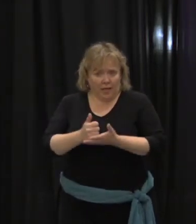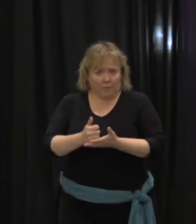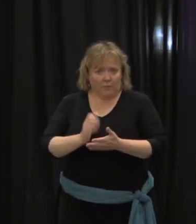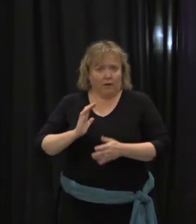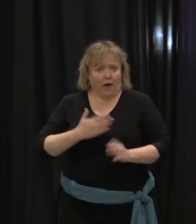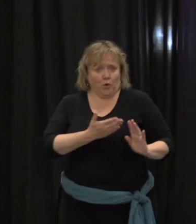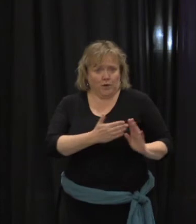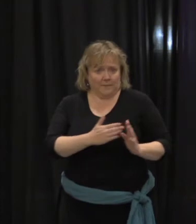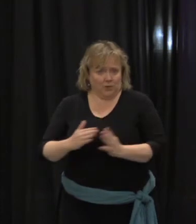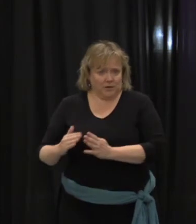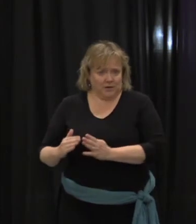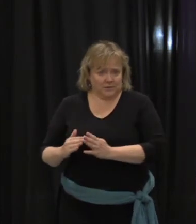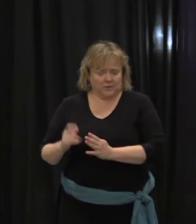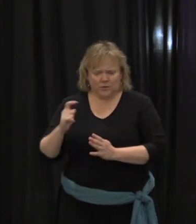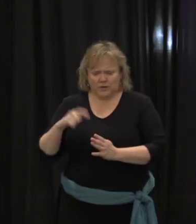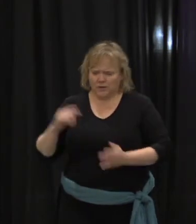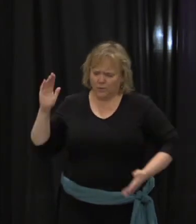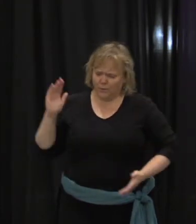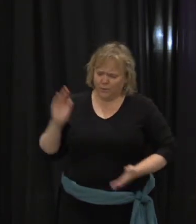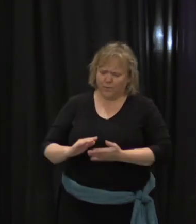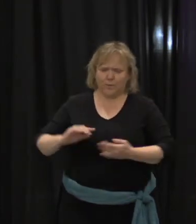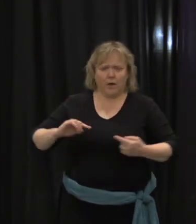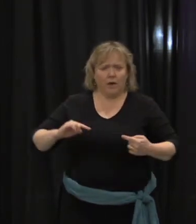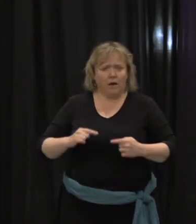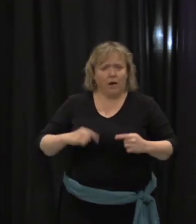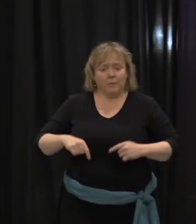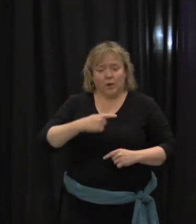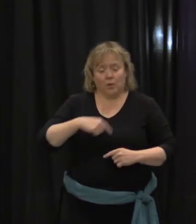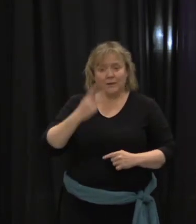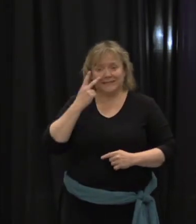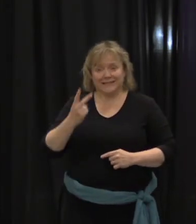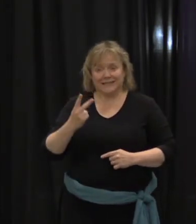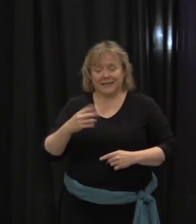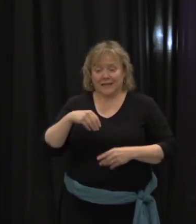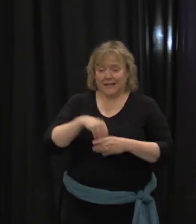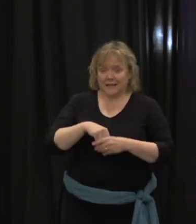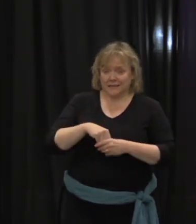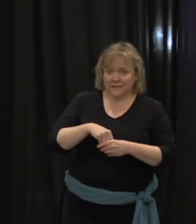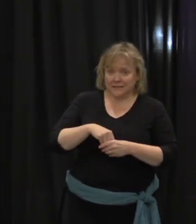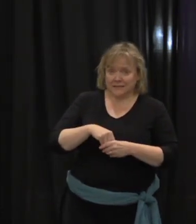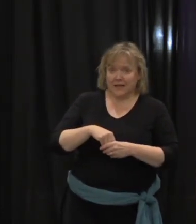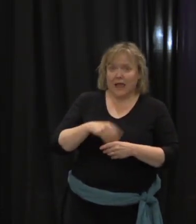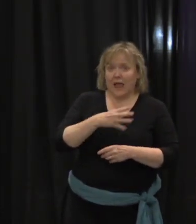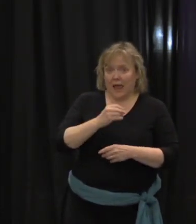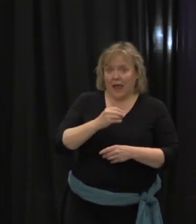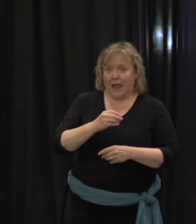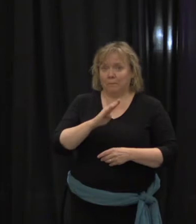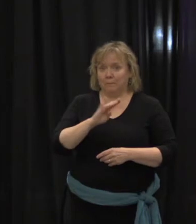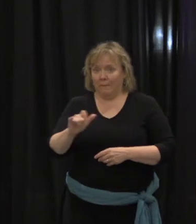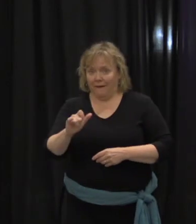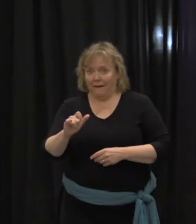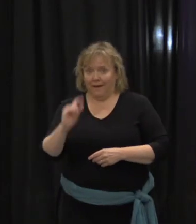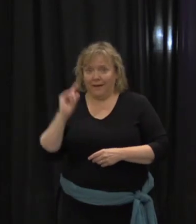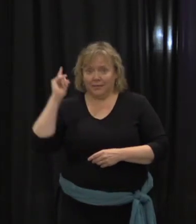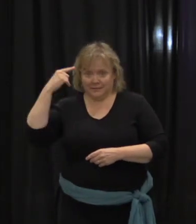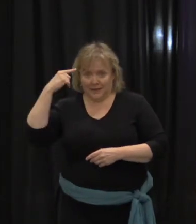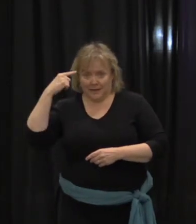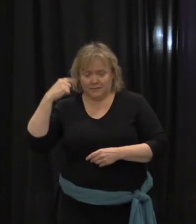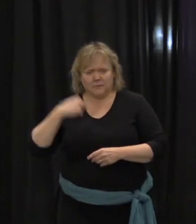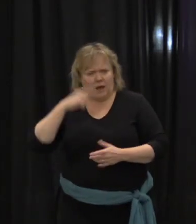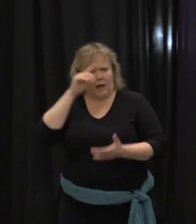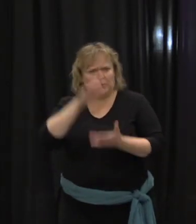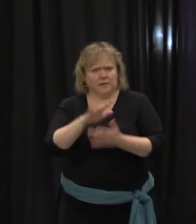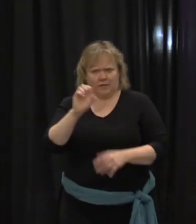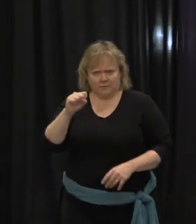definitely. We need to reduce the harm that our people face inside and at the hands of the state. Yes, I believe in that.